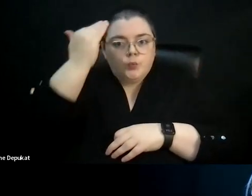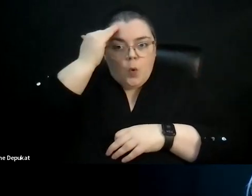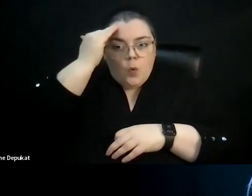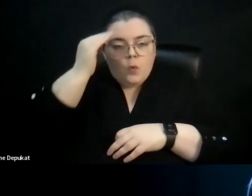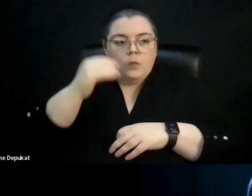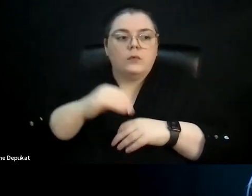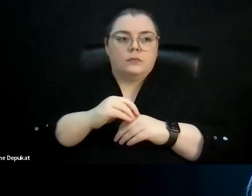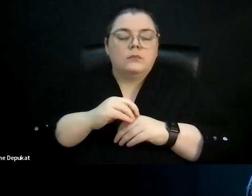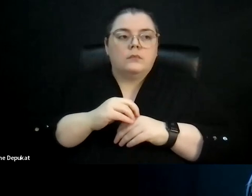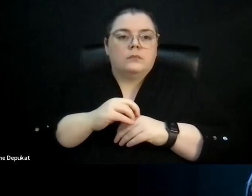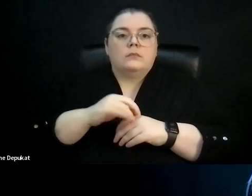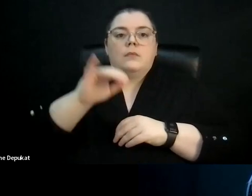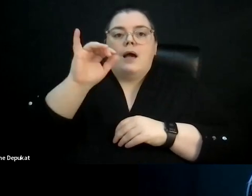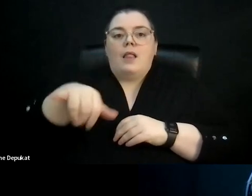Wow, that is good to know.